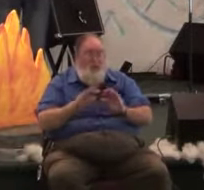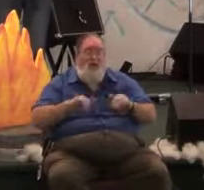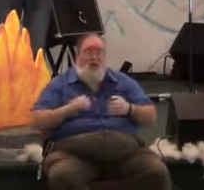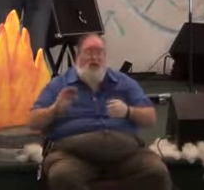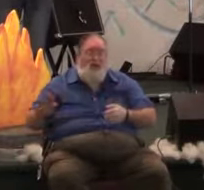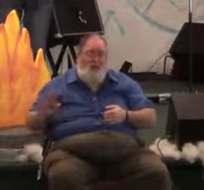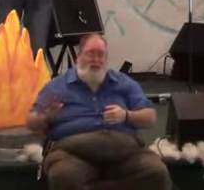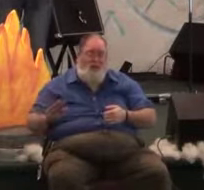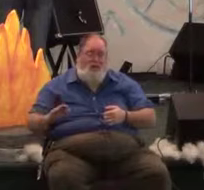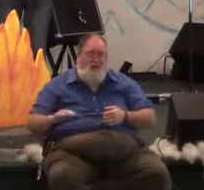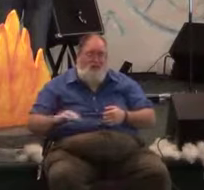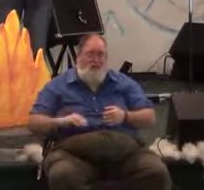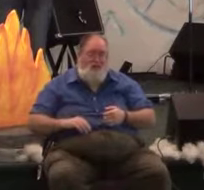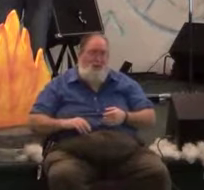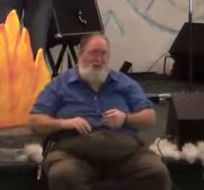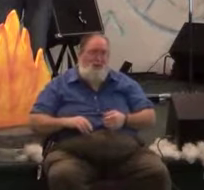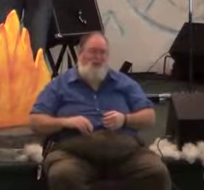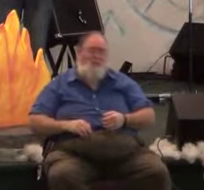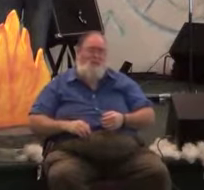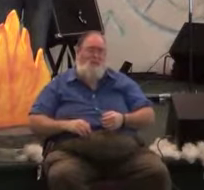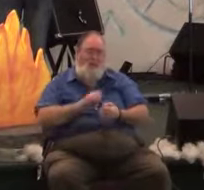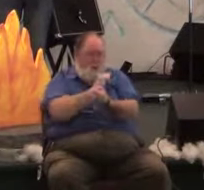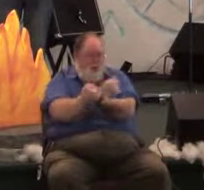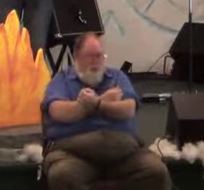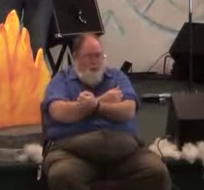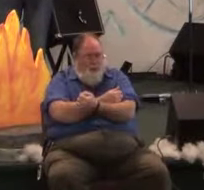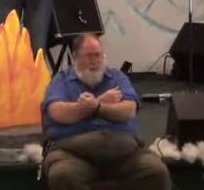position is threatened, and how he looks.